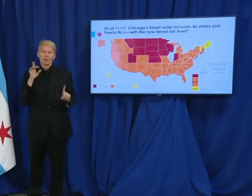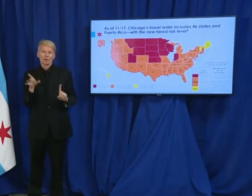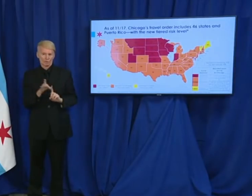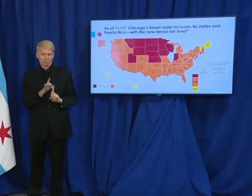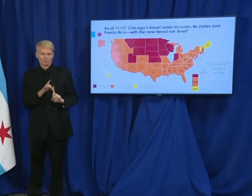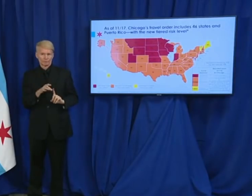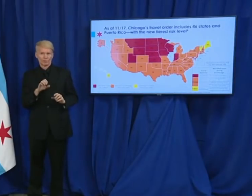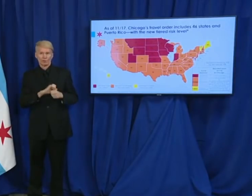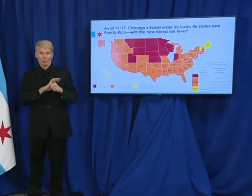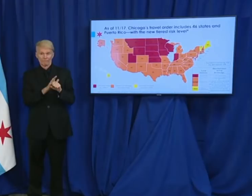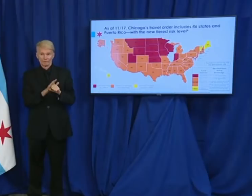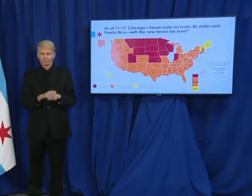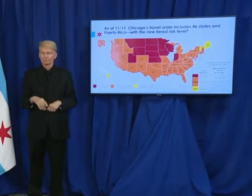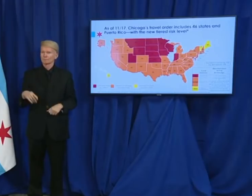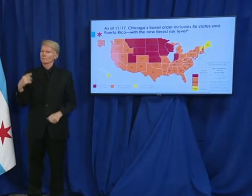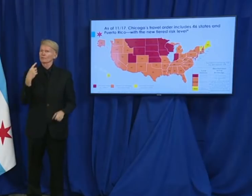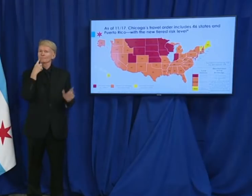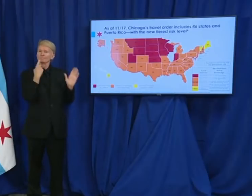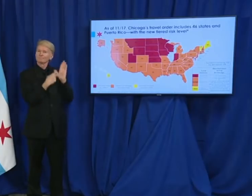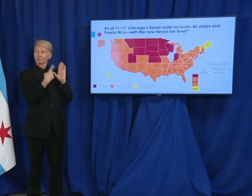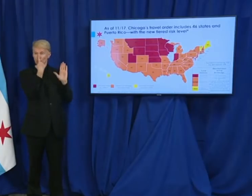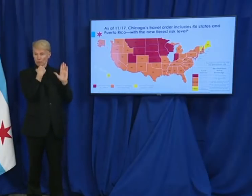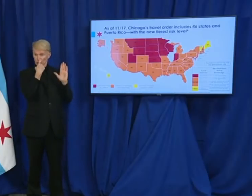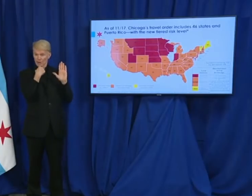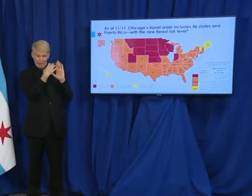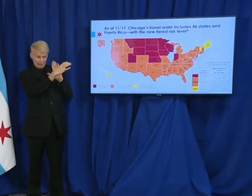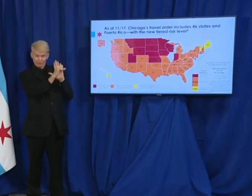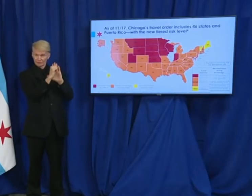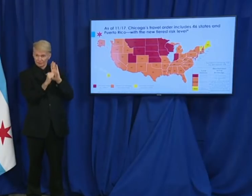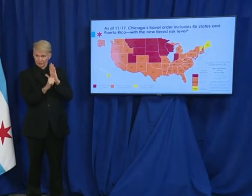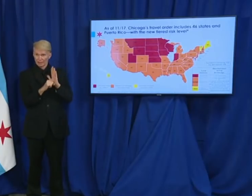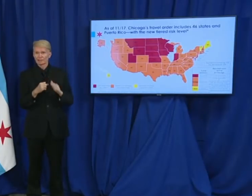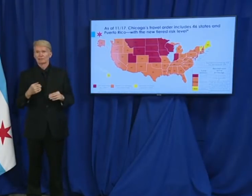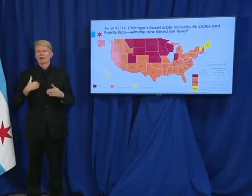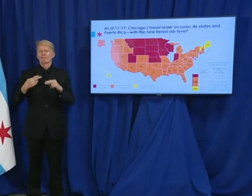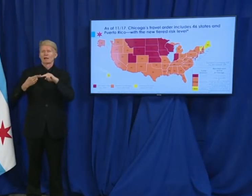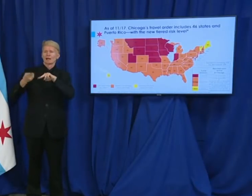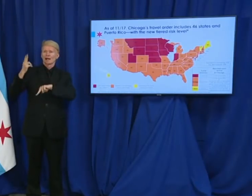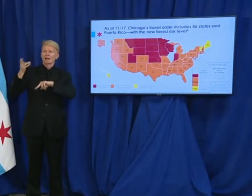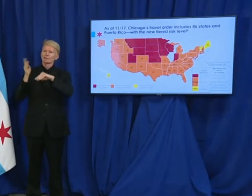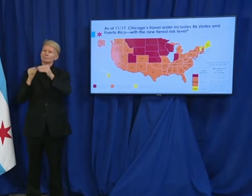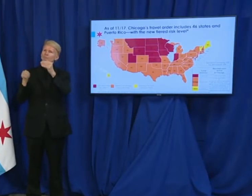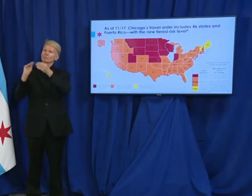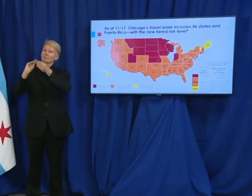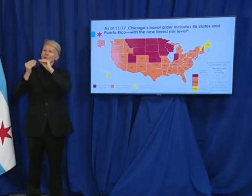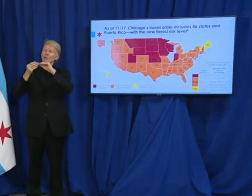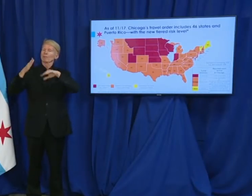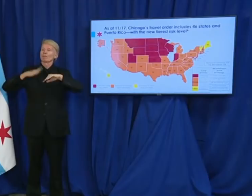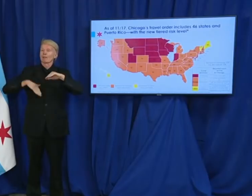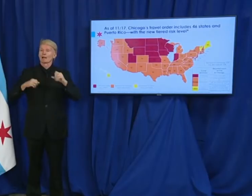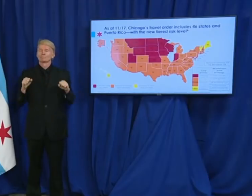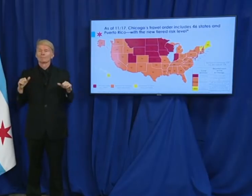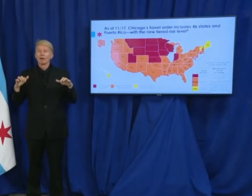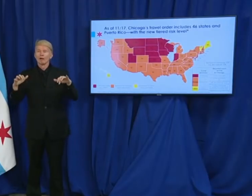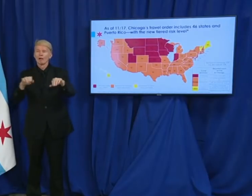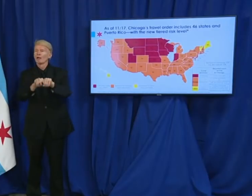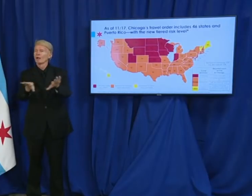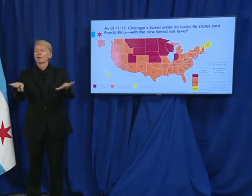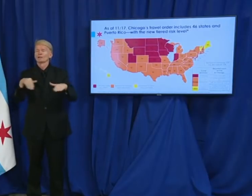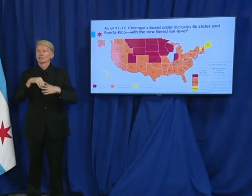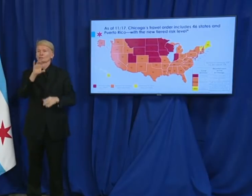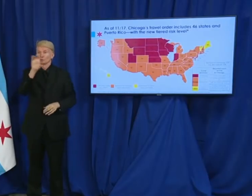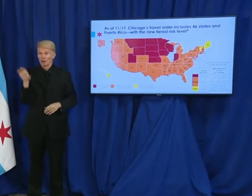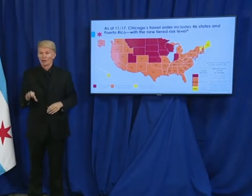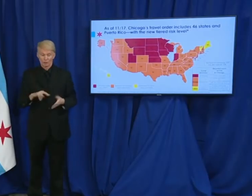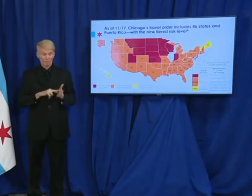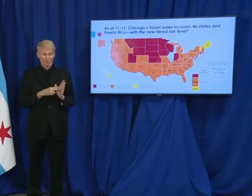higher case per population level than Chicago. So at this point, these are places that have more than